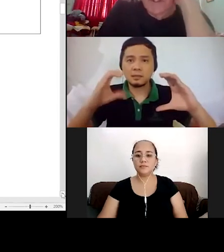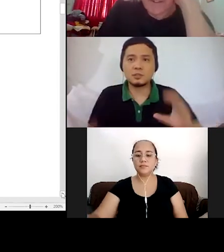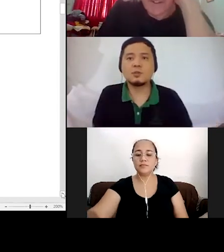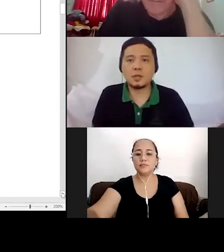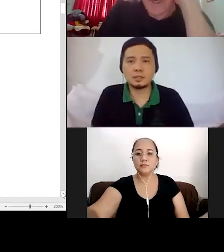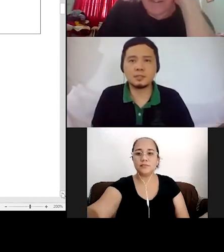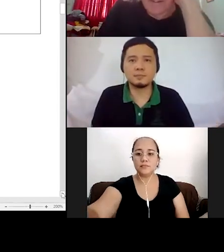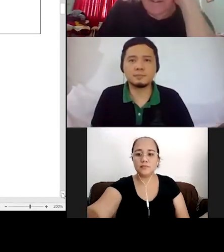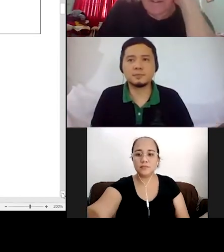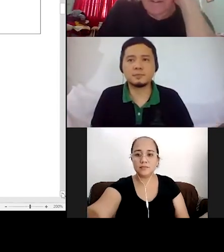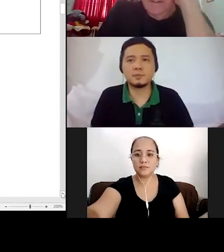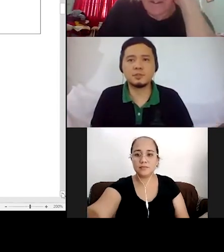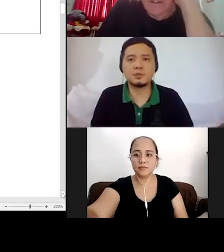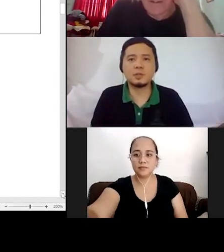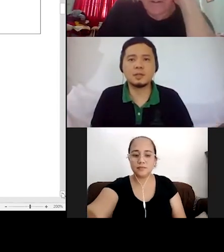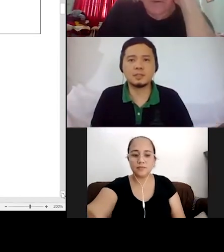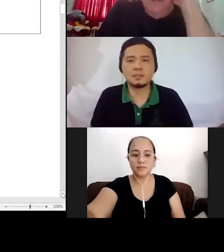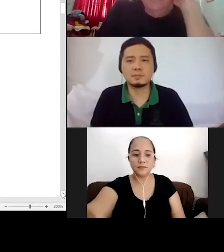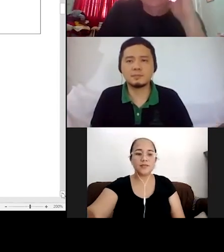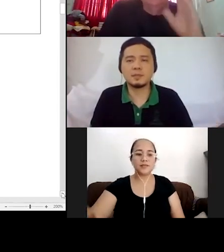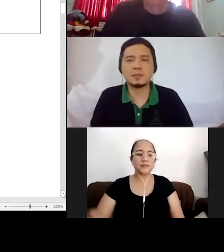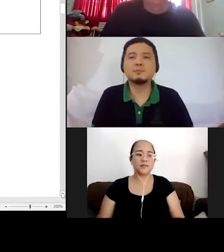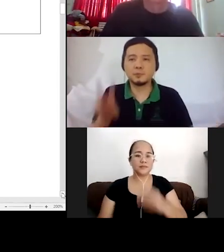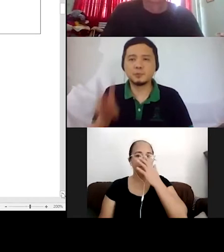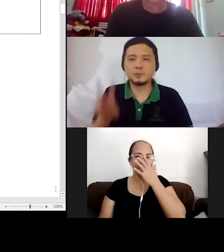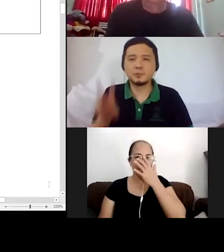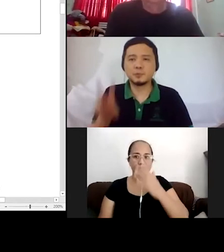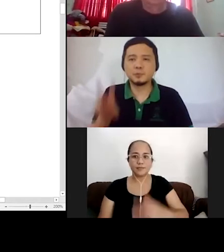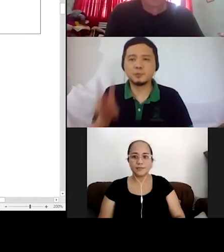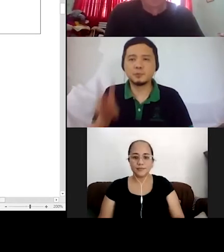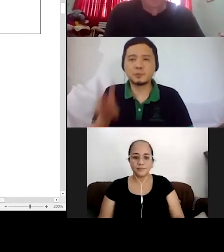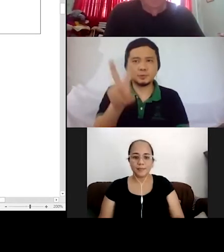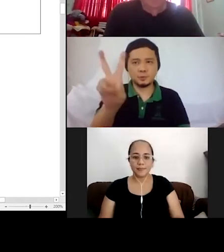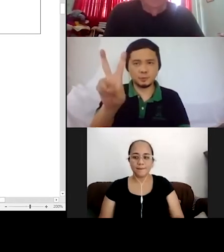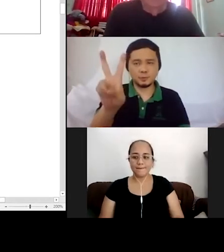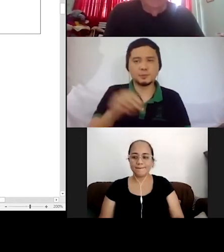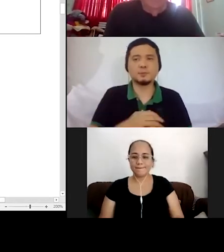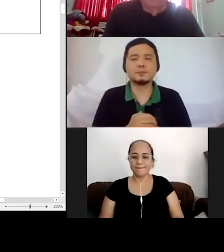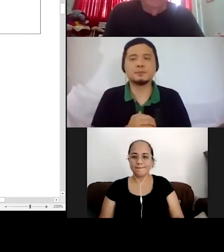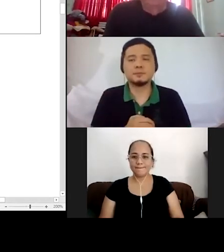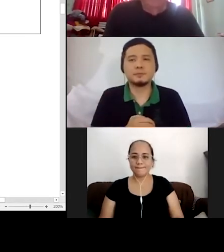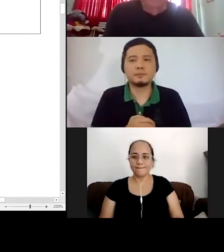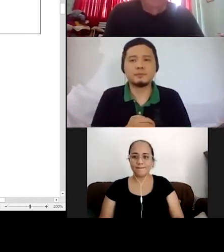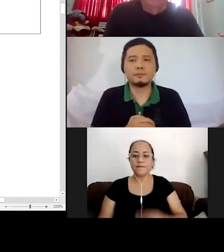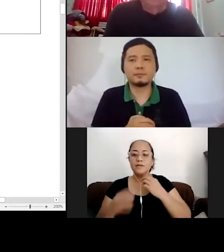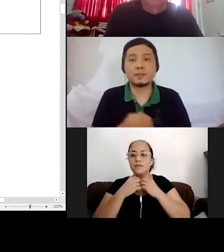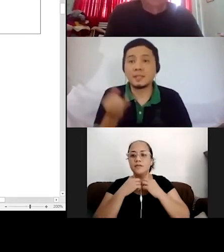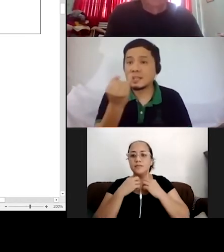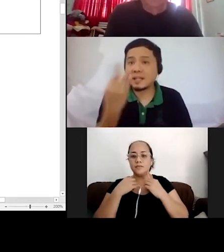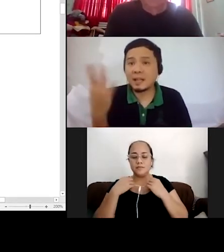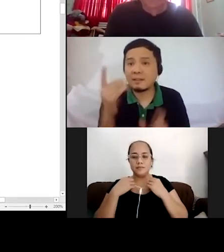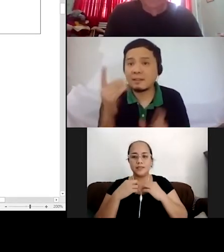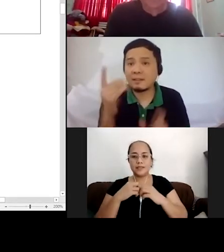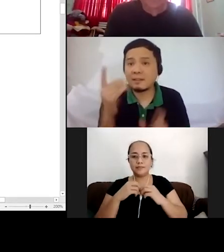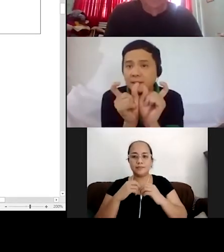Or 16 clauses. plus? Two clauses. 2 clauses, yes, okay. All right, how many phrases in the